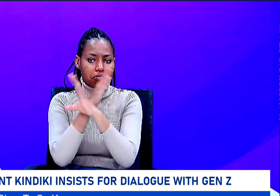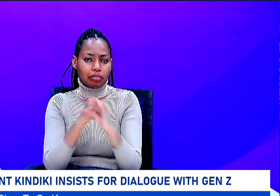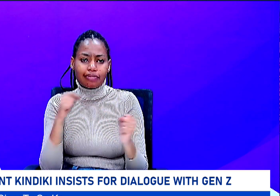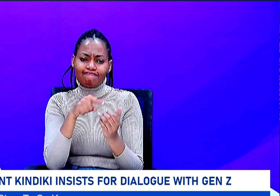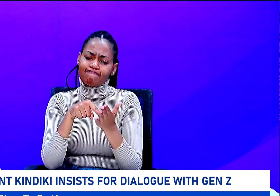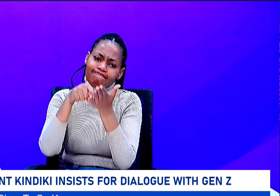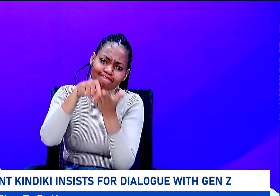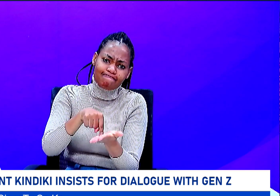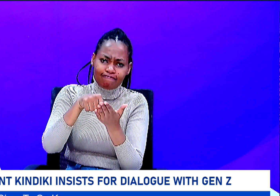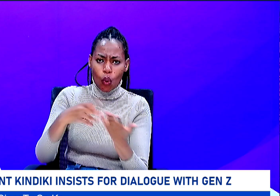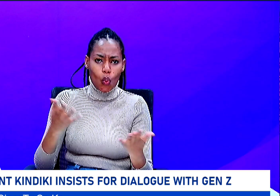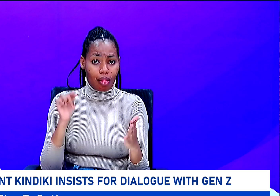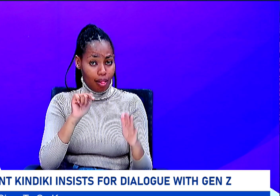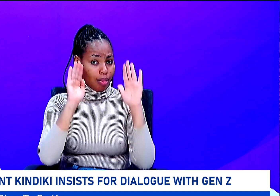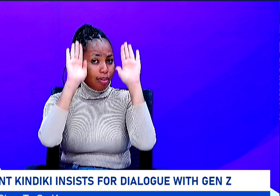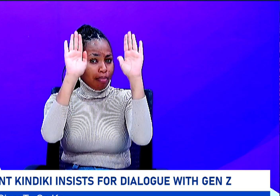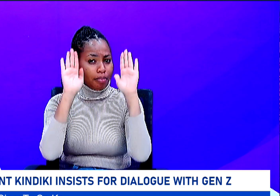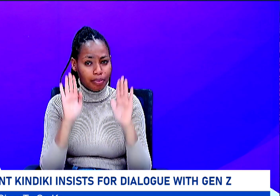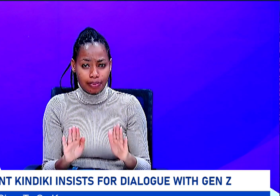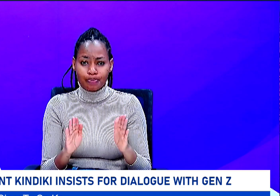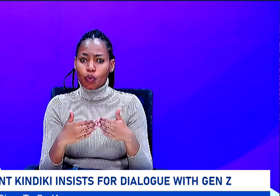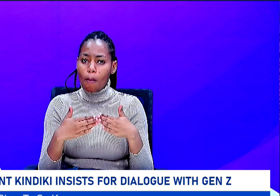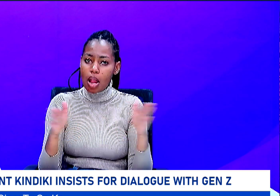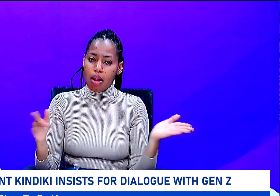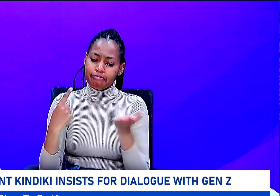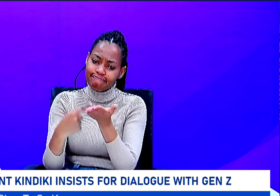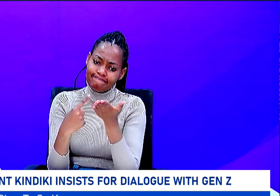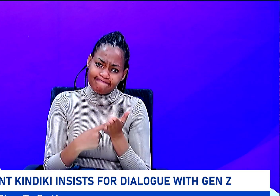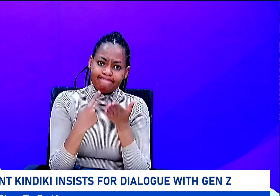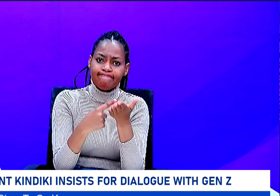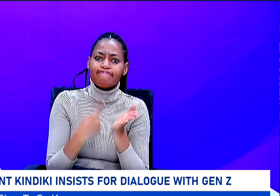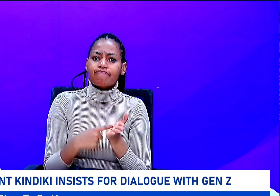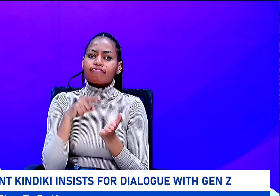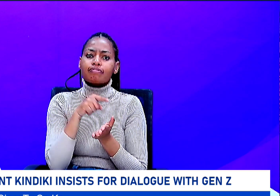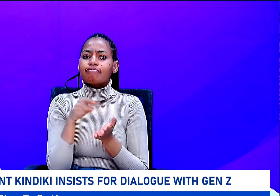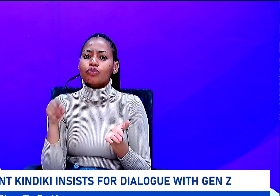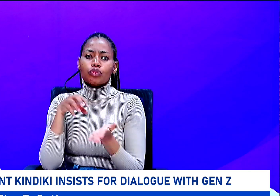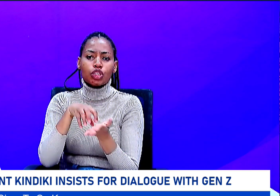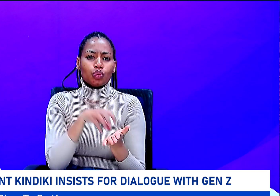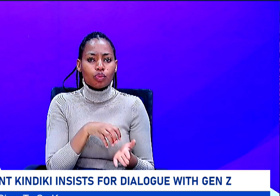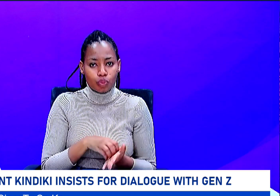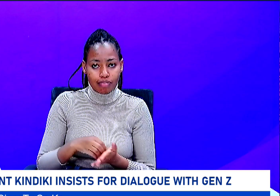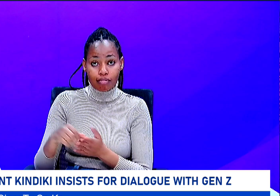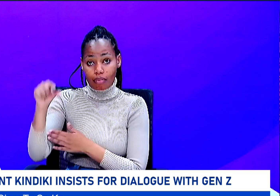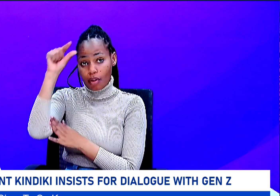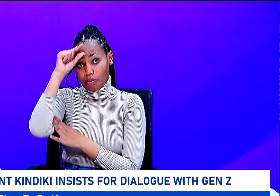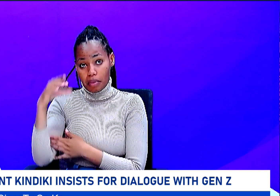Speaking at Pwani University, the Deputy President emphasized the importance of open dialogue, stating